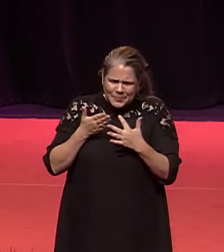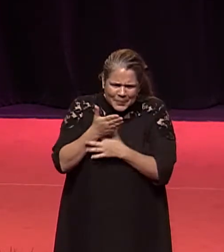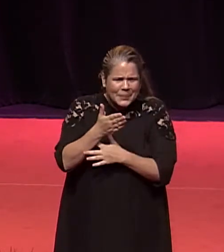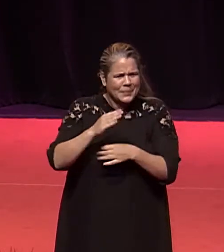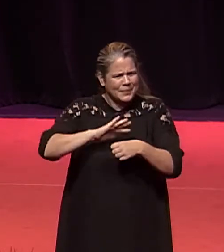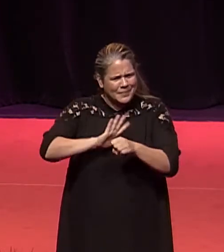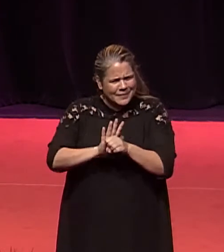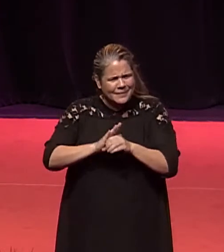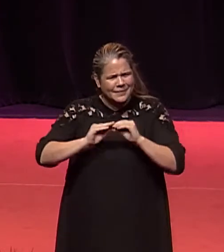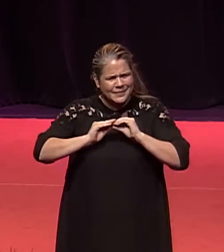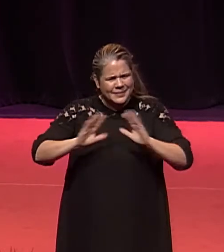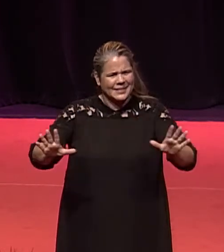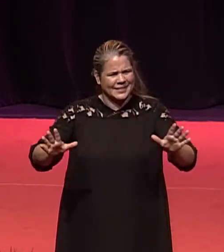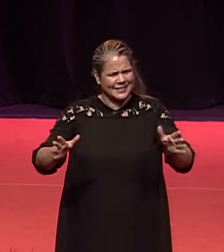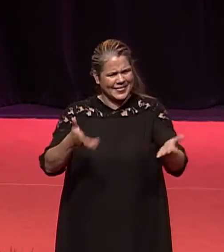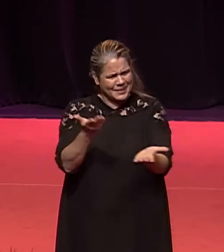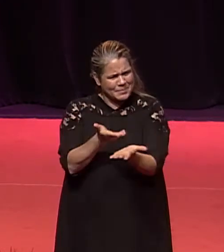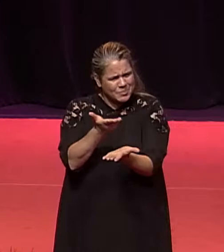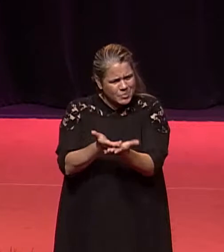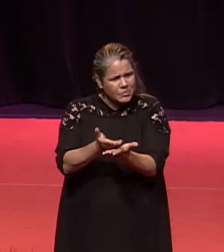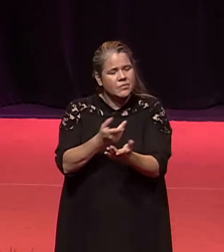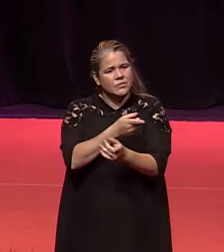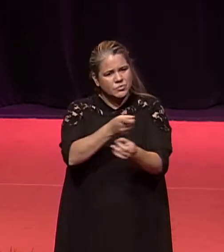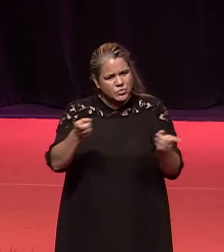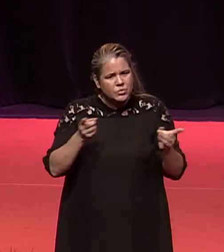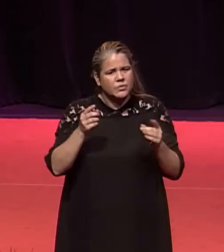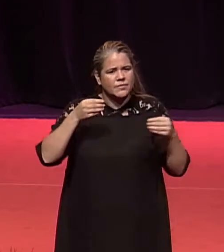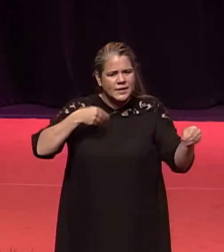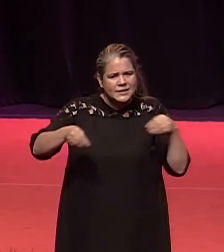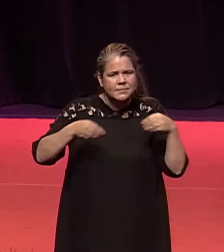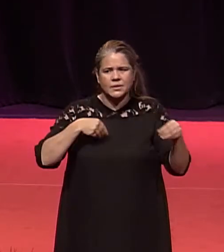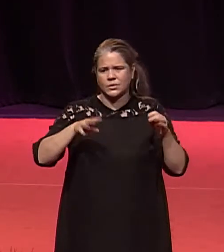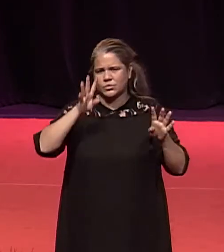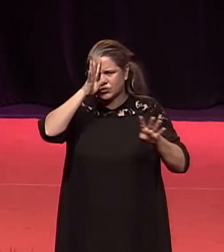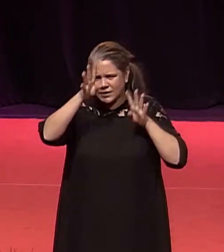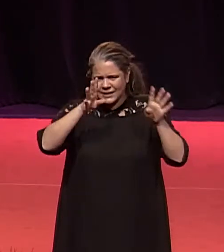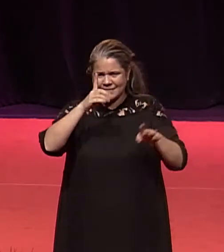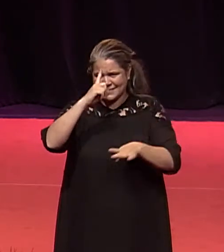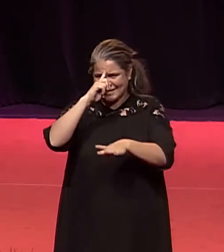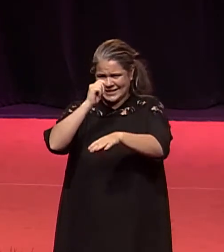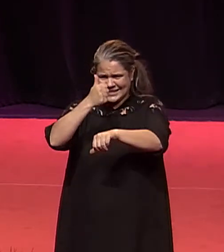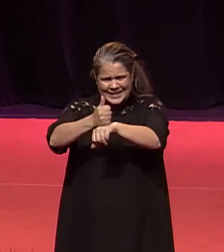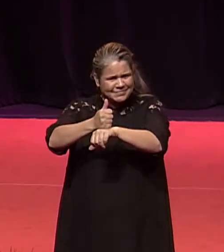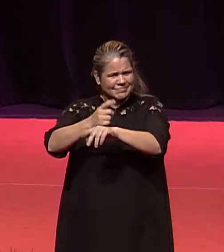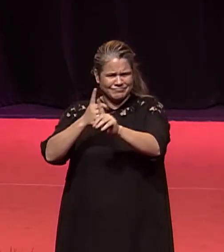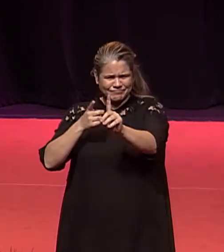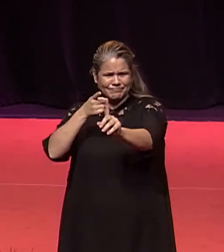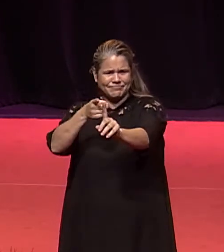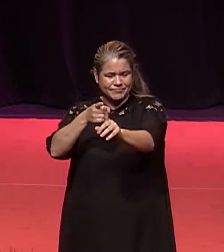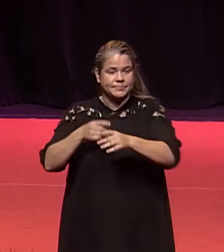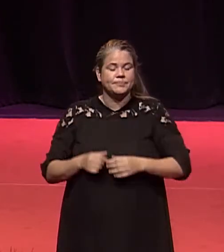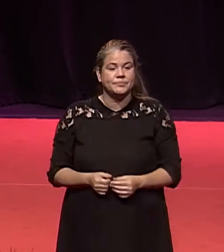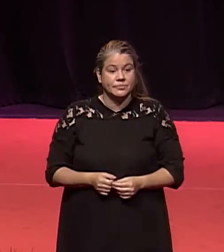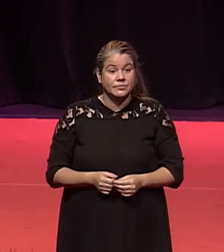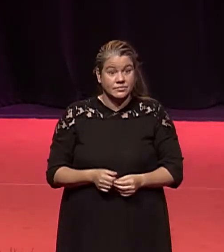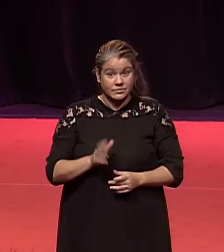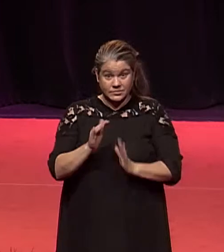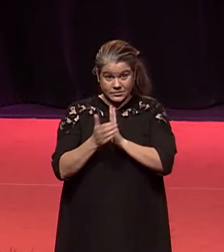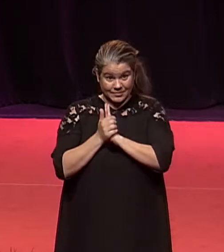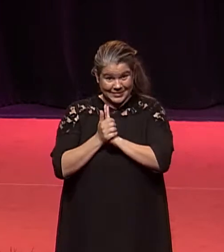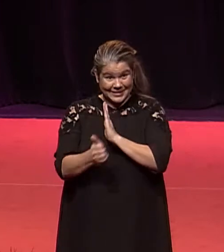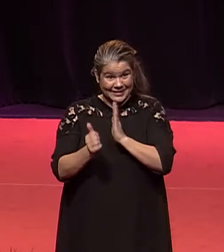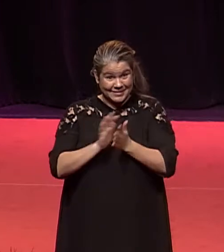you are flexible, that you are creative, and that you are determined. The